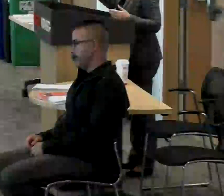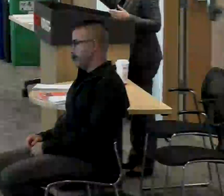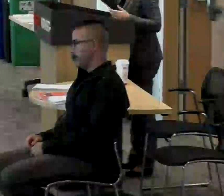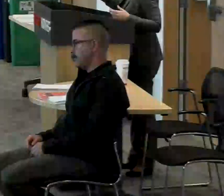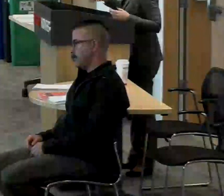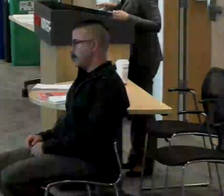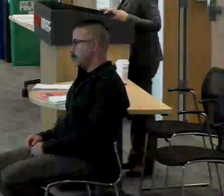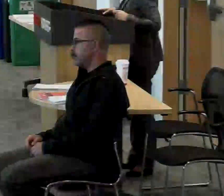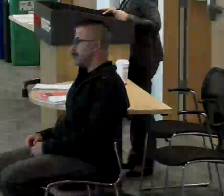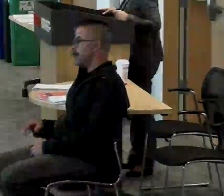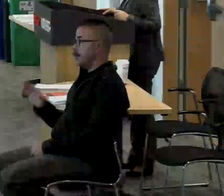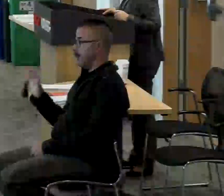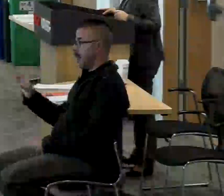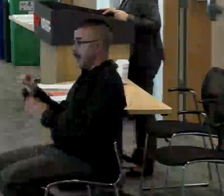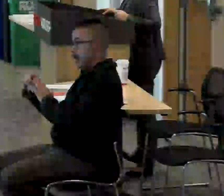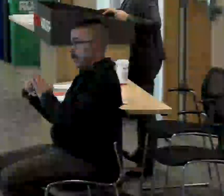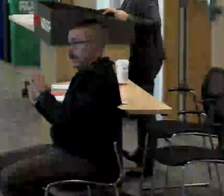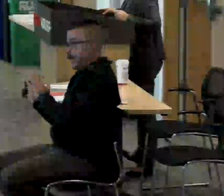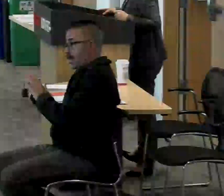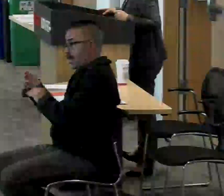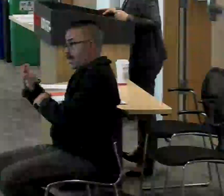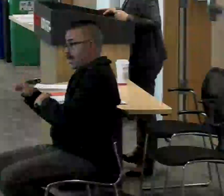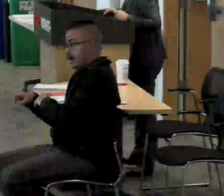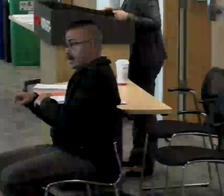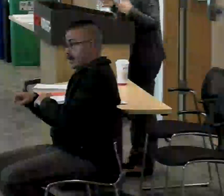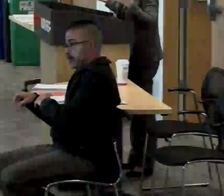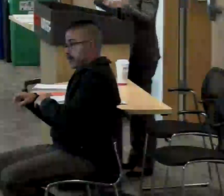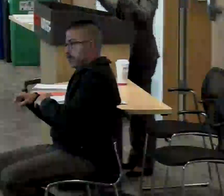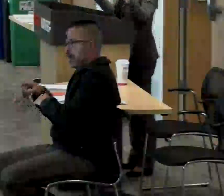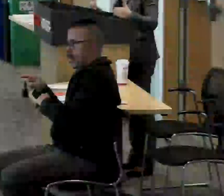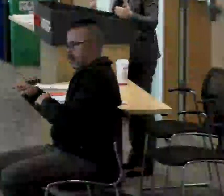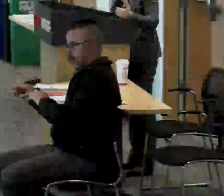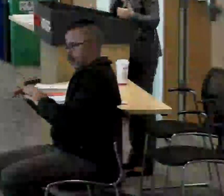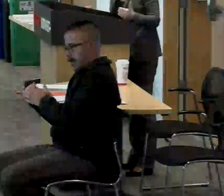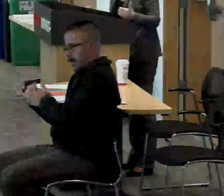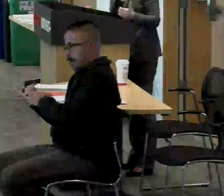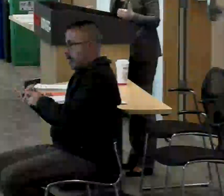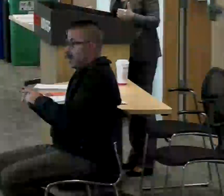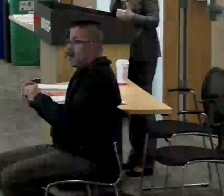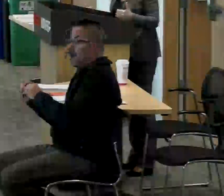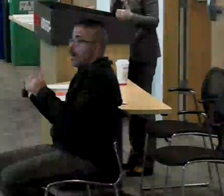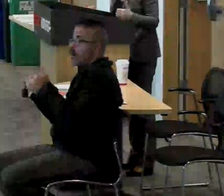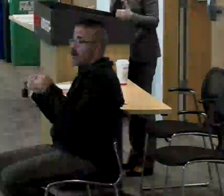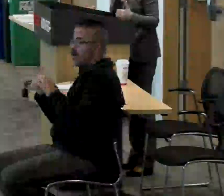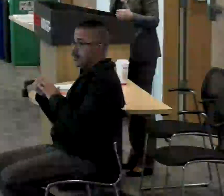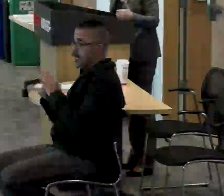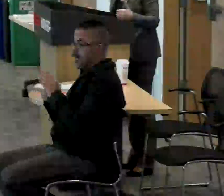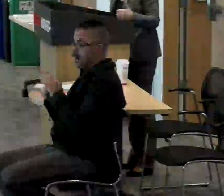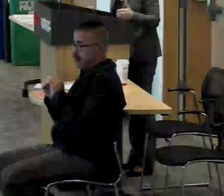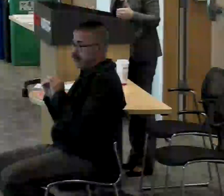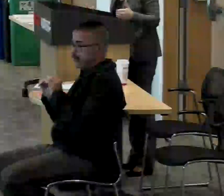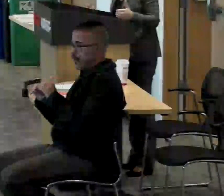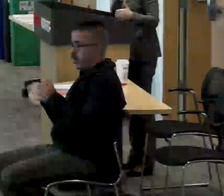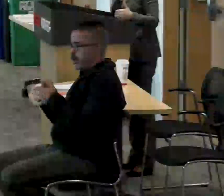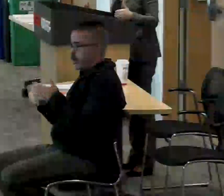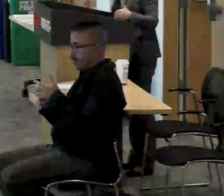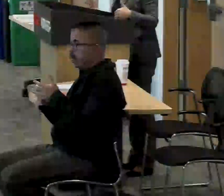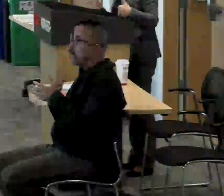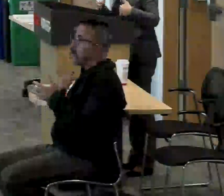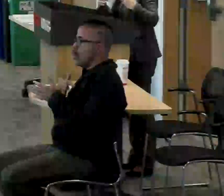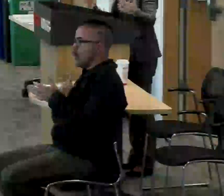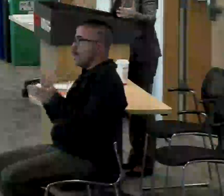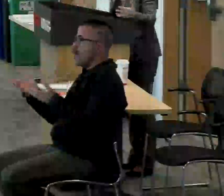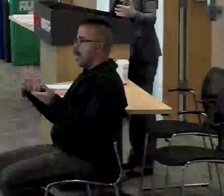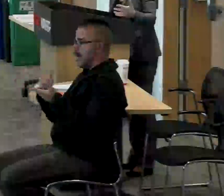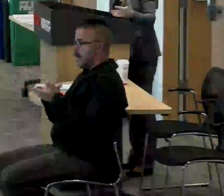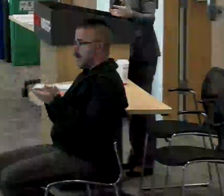from Texas, no other state did that before they launched either. And we literally put those expectations into our RFP. So